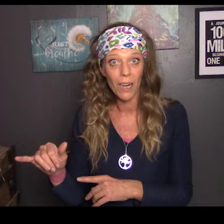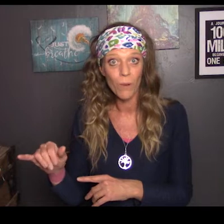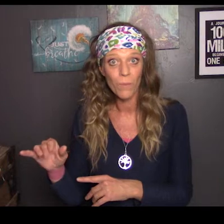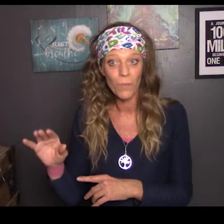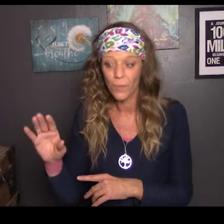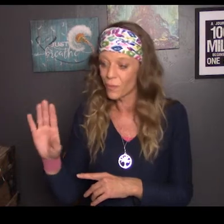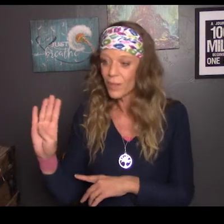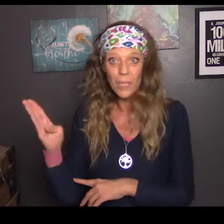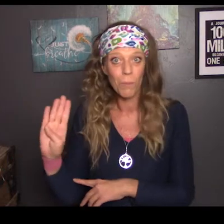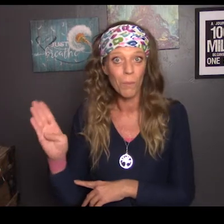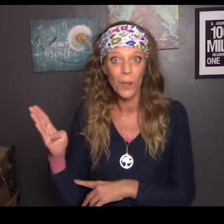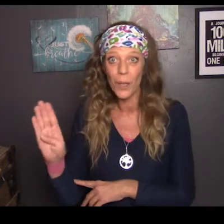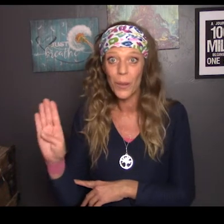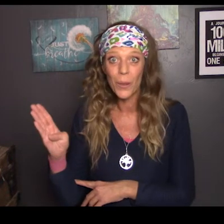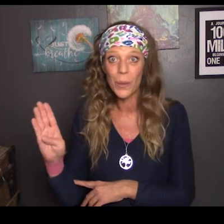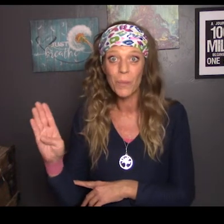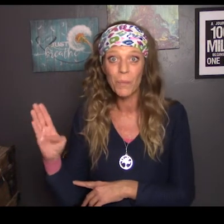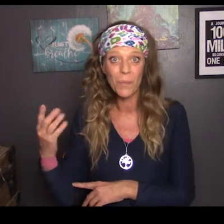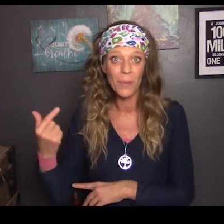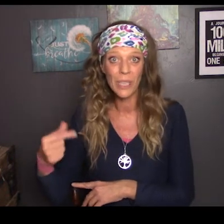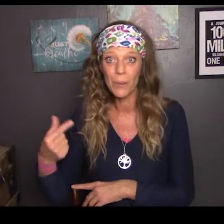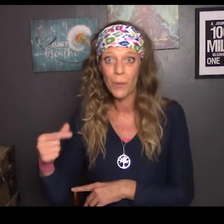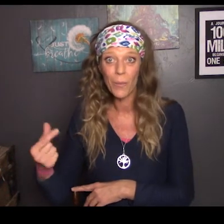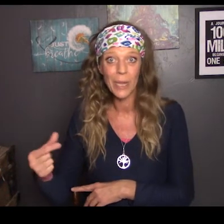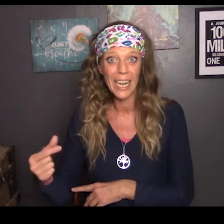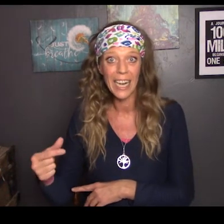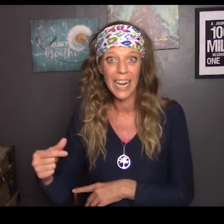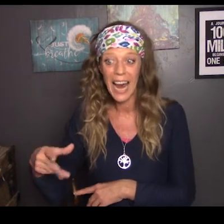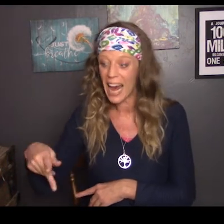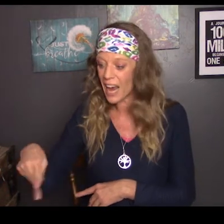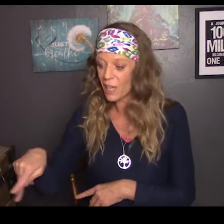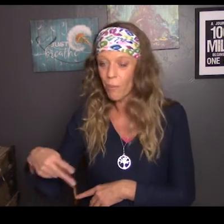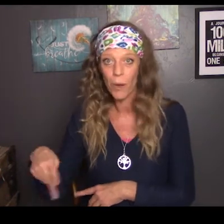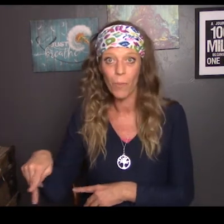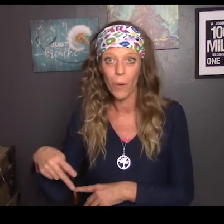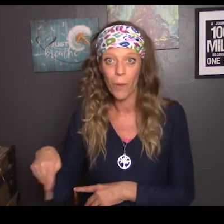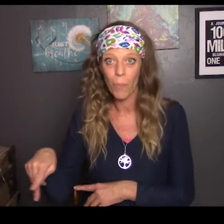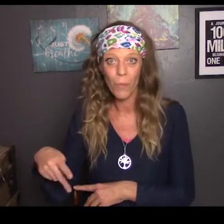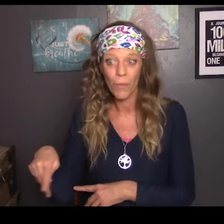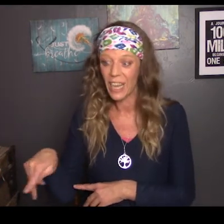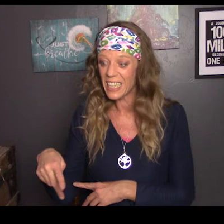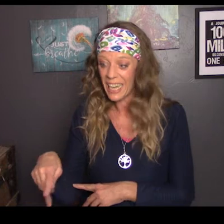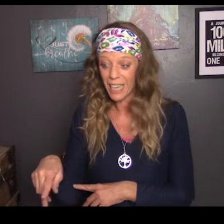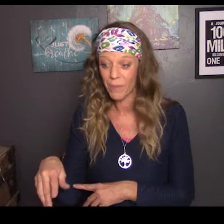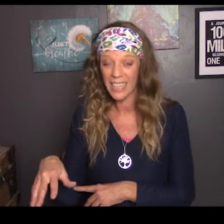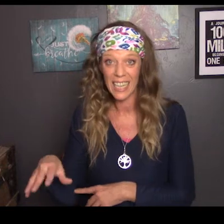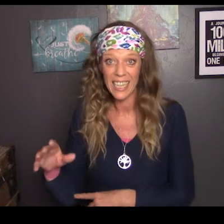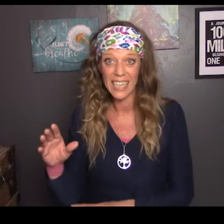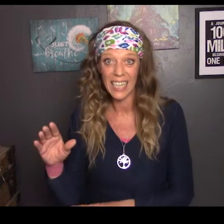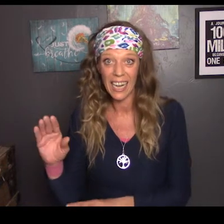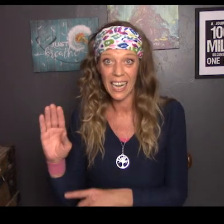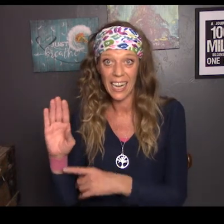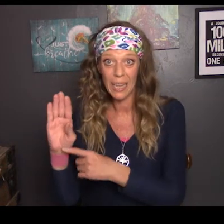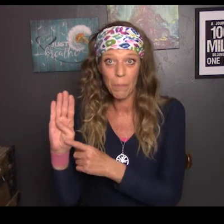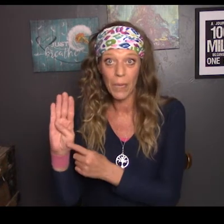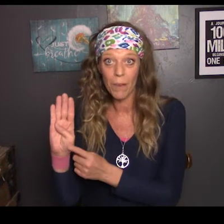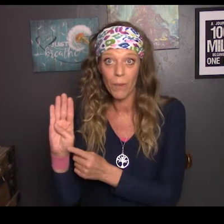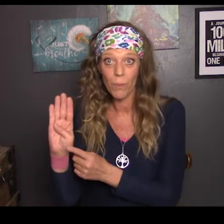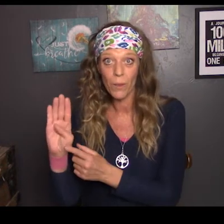yellow, blue, green, and purple. Shake them side to side. B for